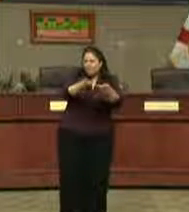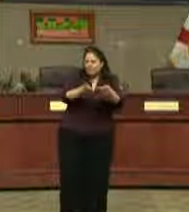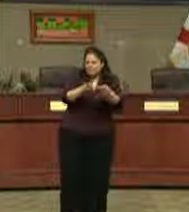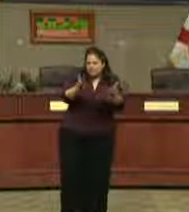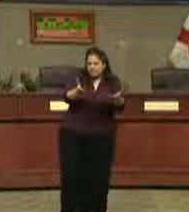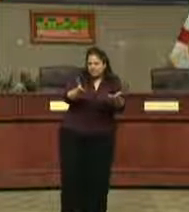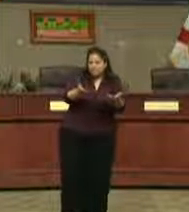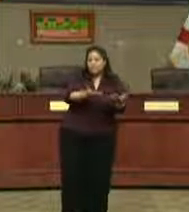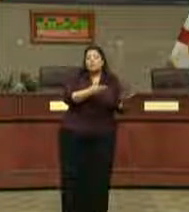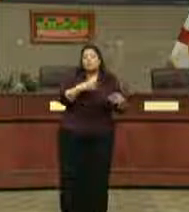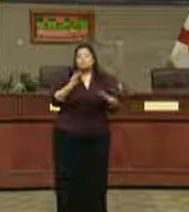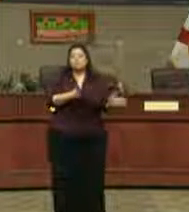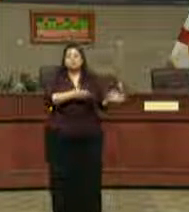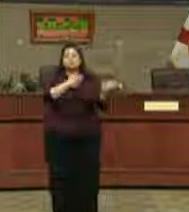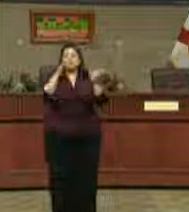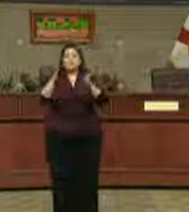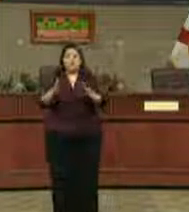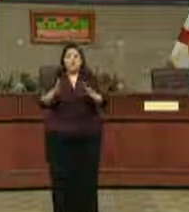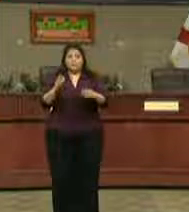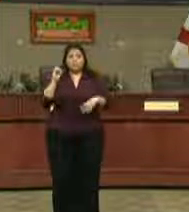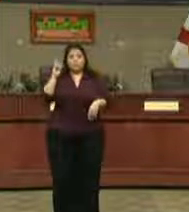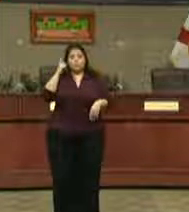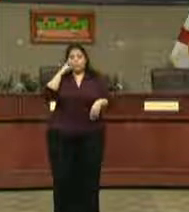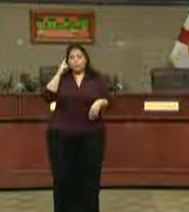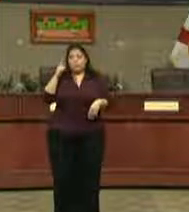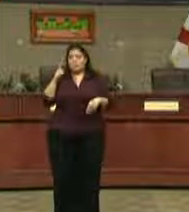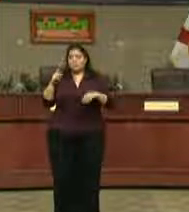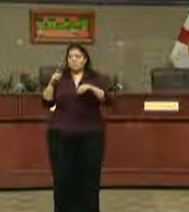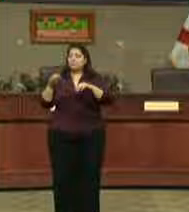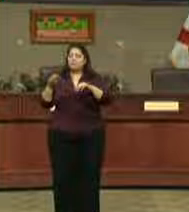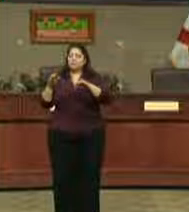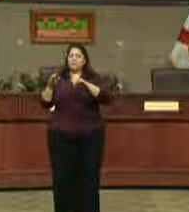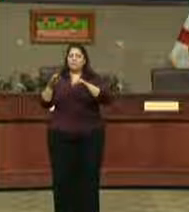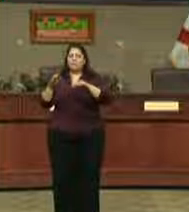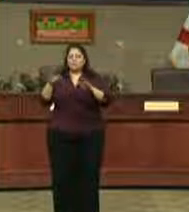This is our curve for